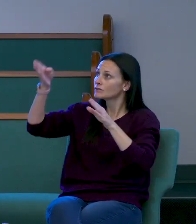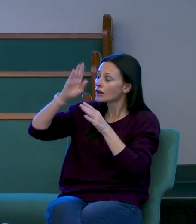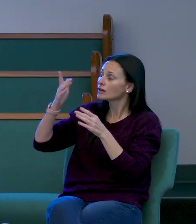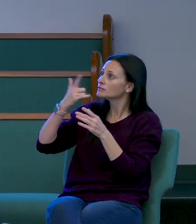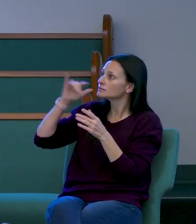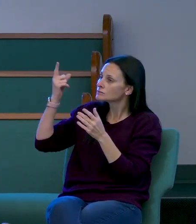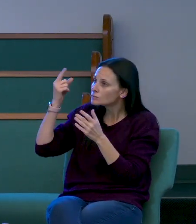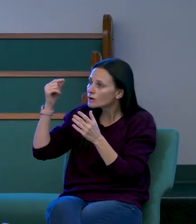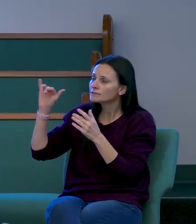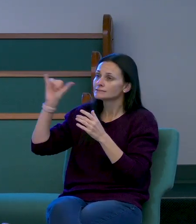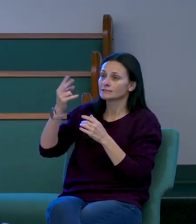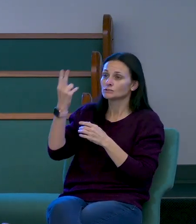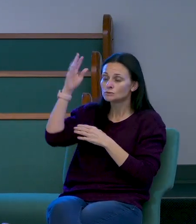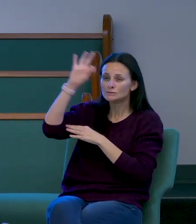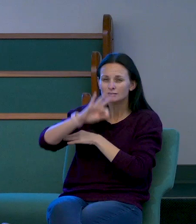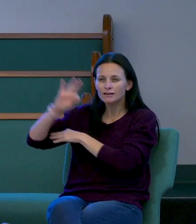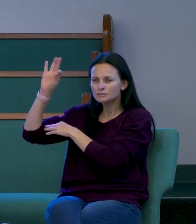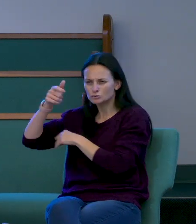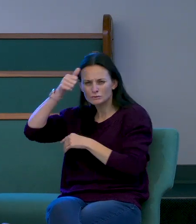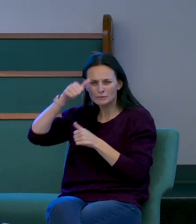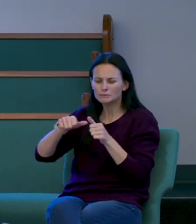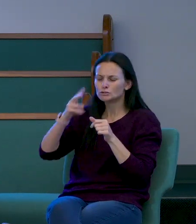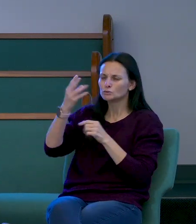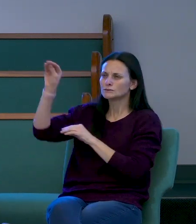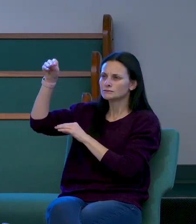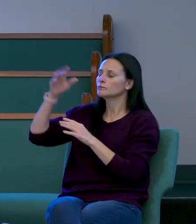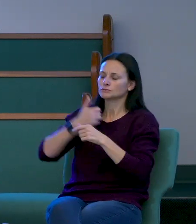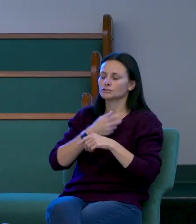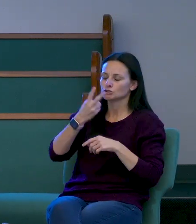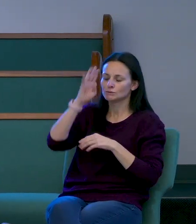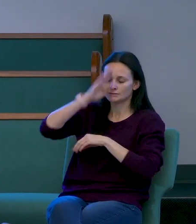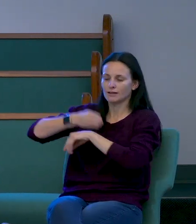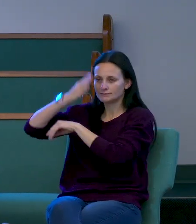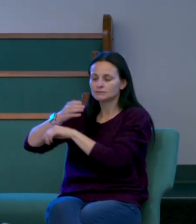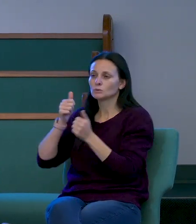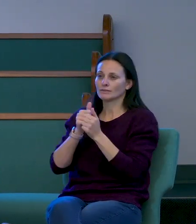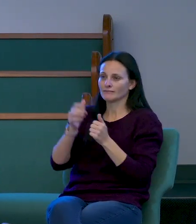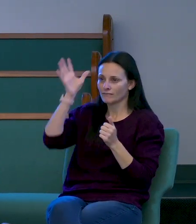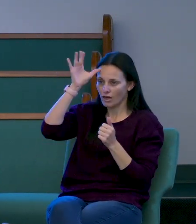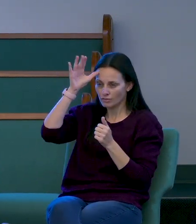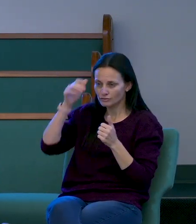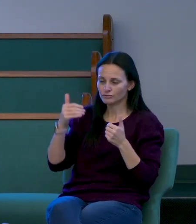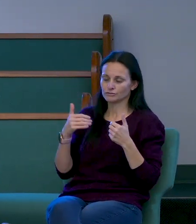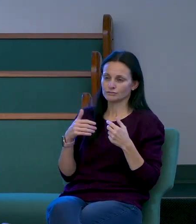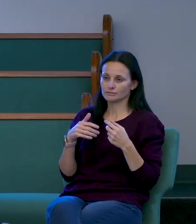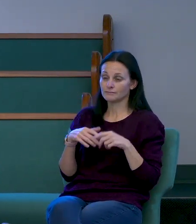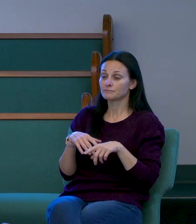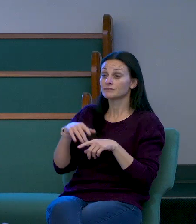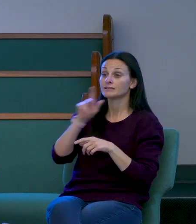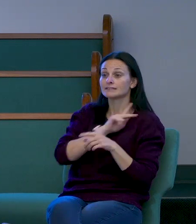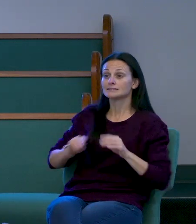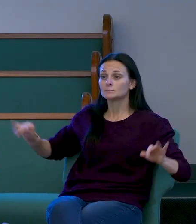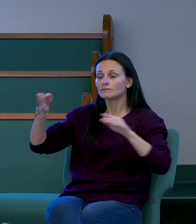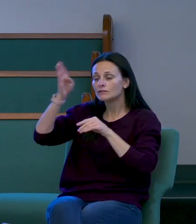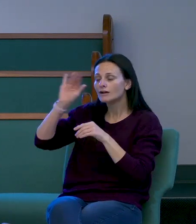It is like the two sons. Do you remember the two sons with the father? The younger son. The kingdom of God is